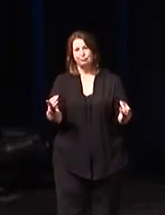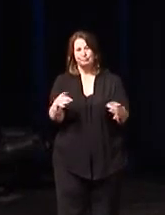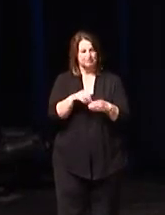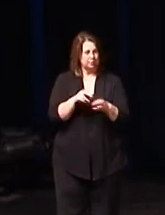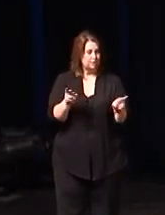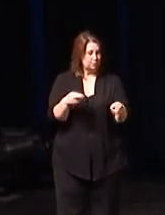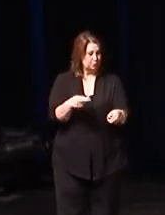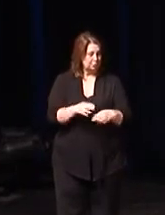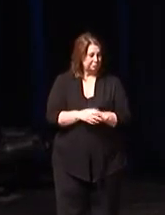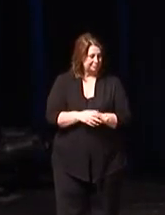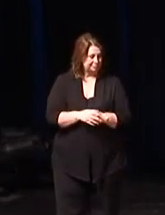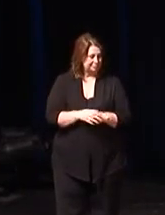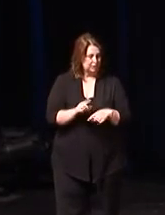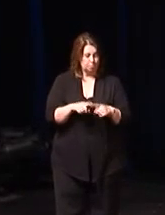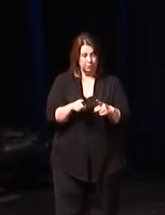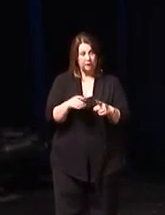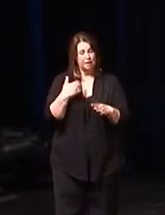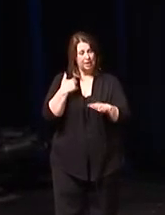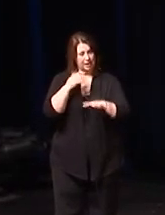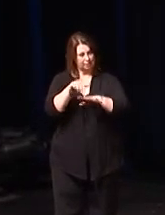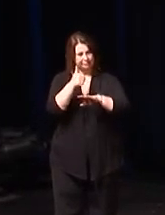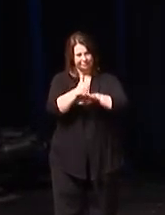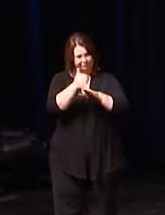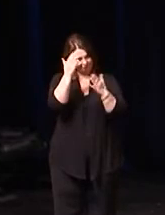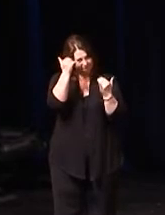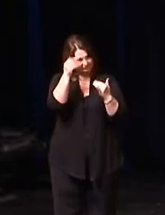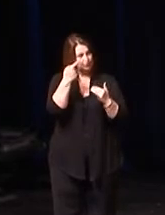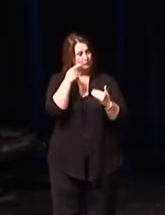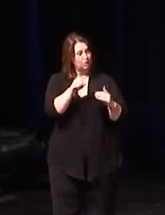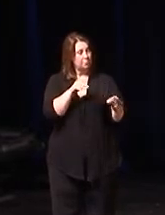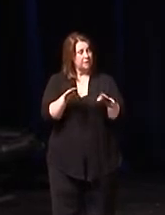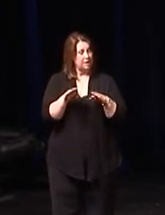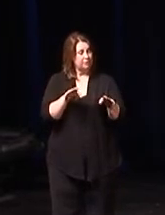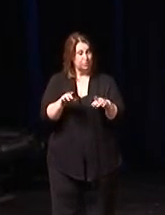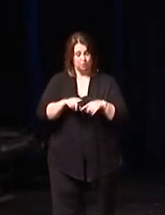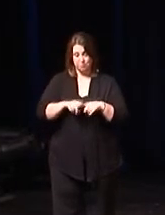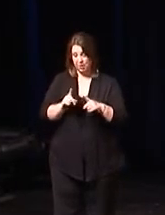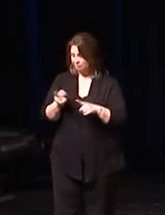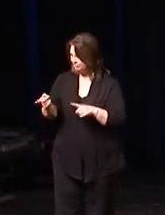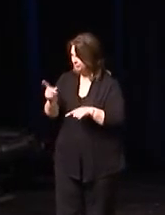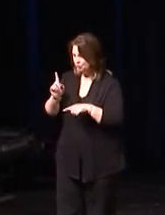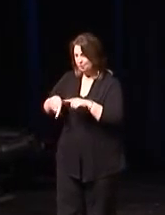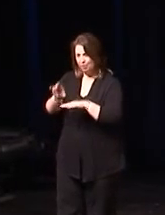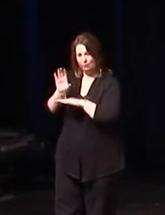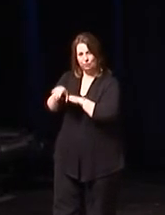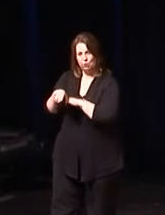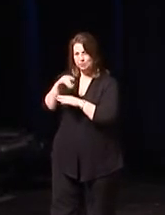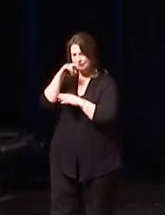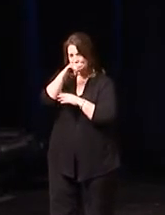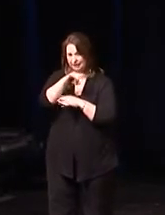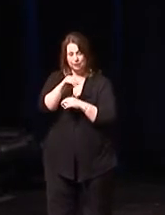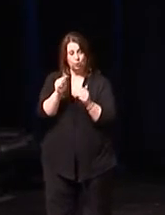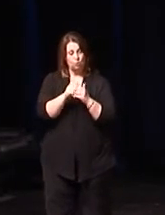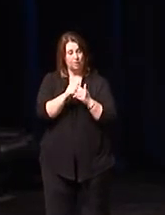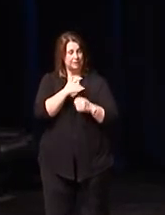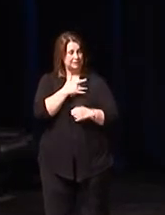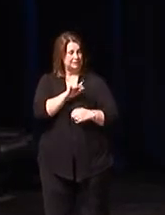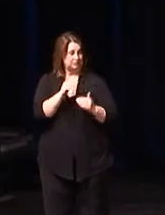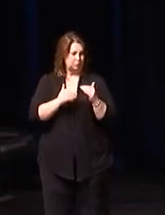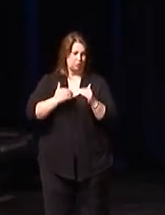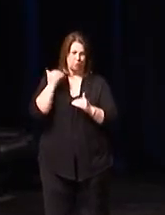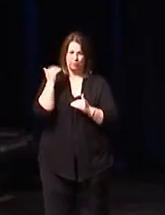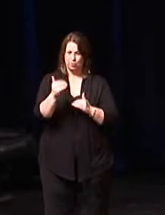room. But there was expectations for behavior. But on the other hand, you can't force a kid into sensory overload. There are some where they